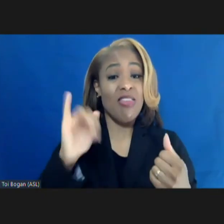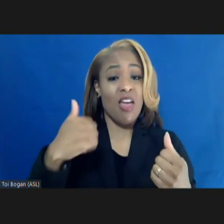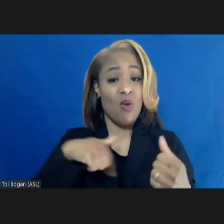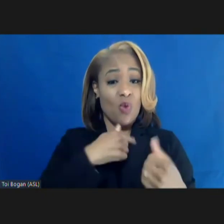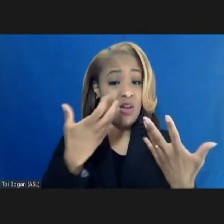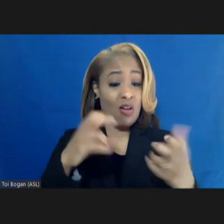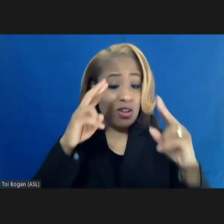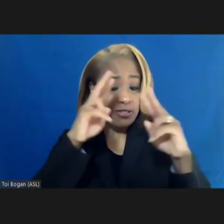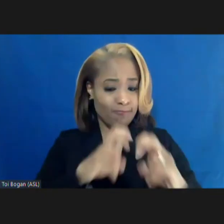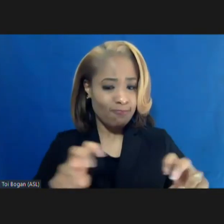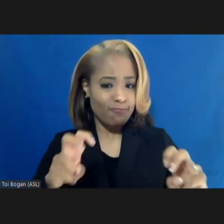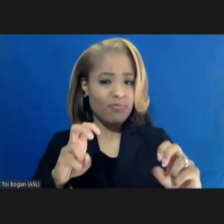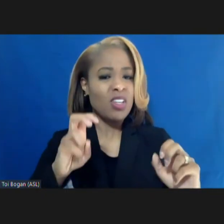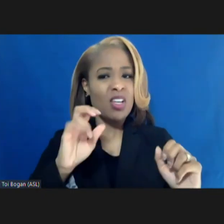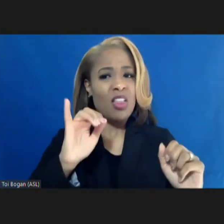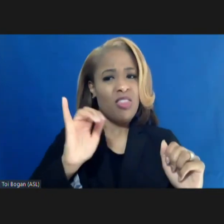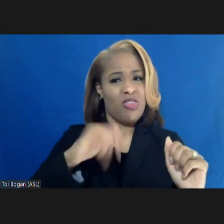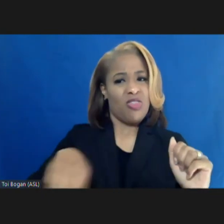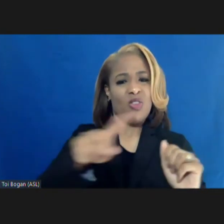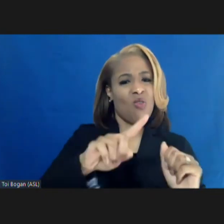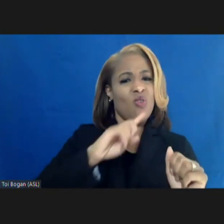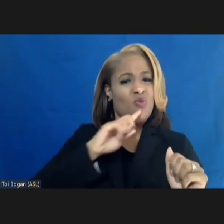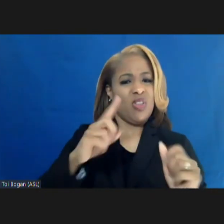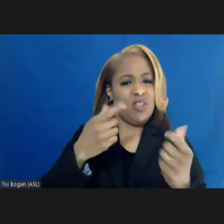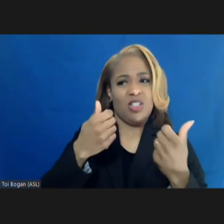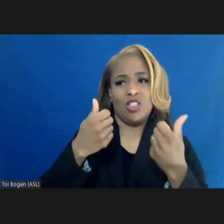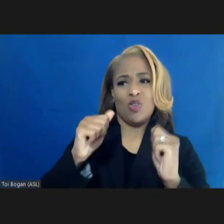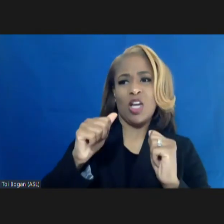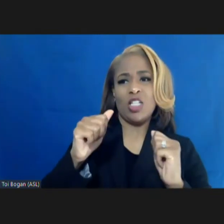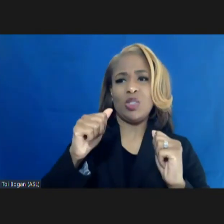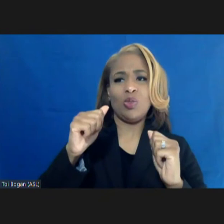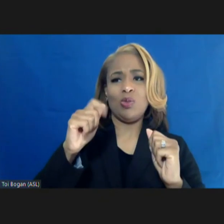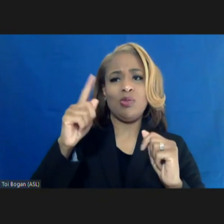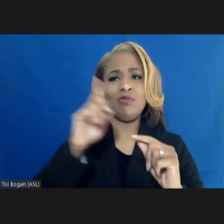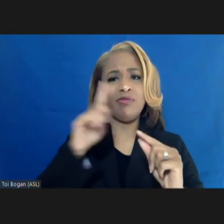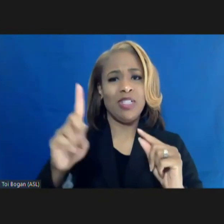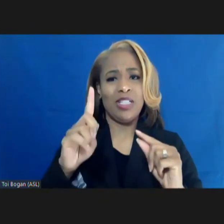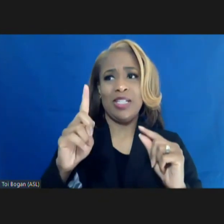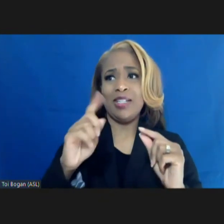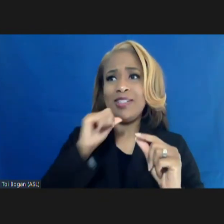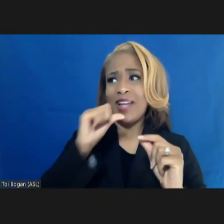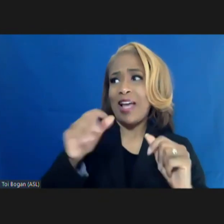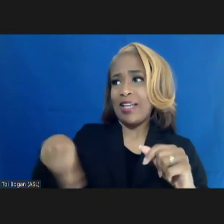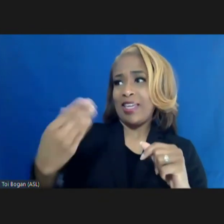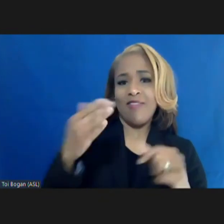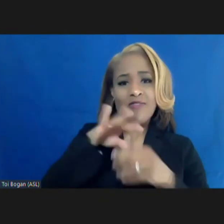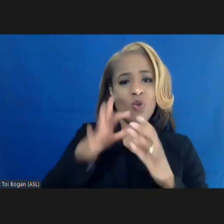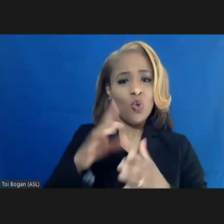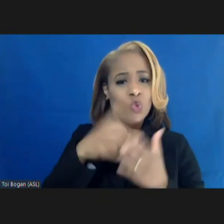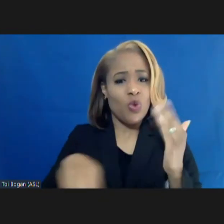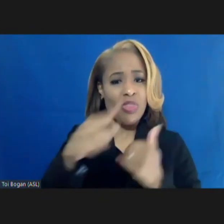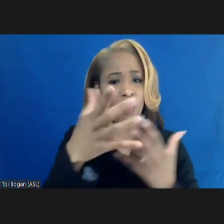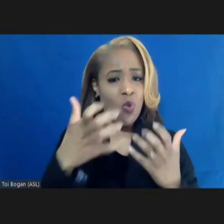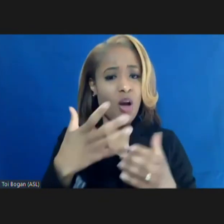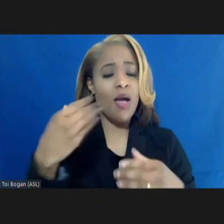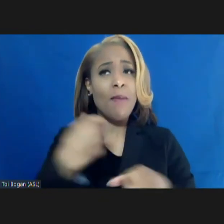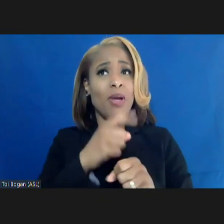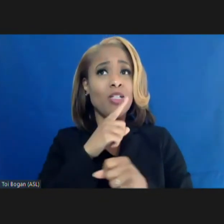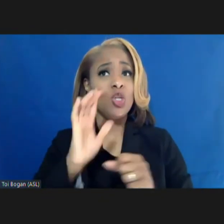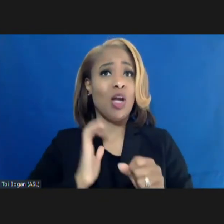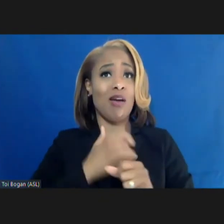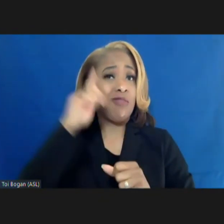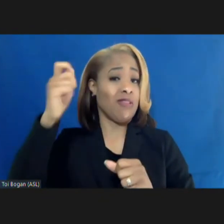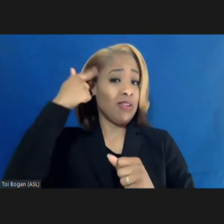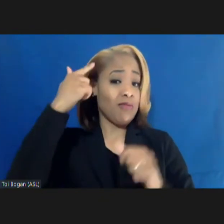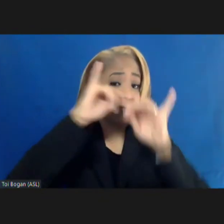a pernicious effort to undermine our voters' will and make our democracy less accessible and in that way and in many